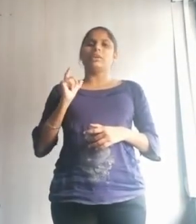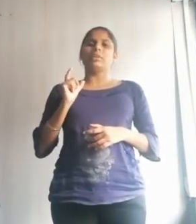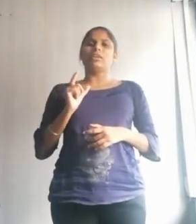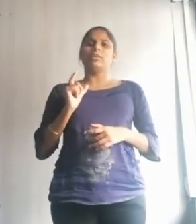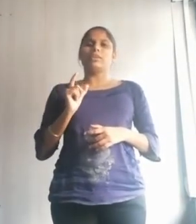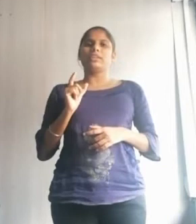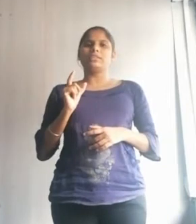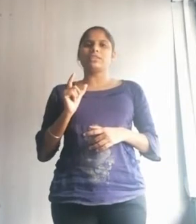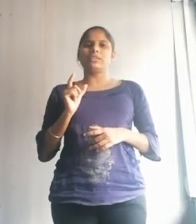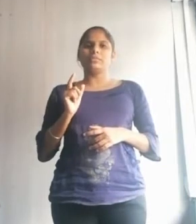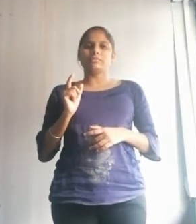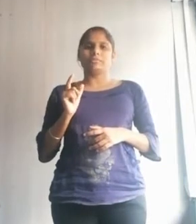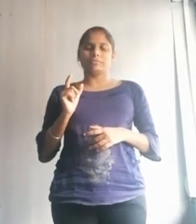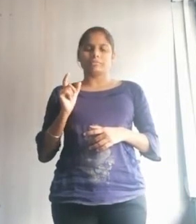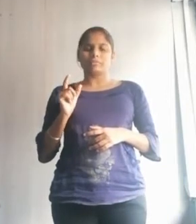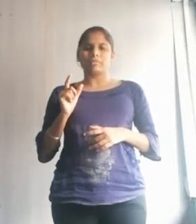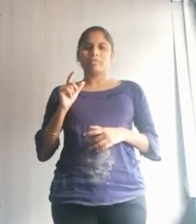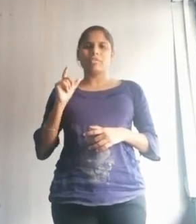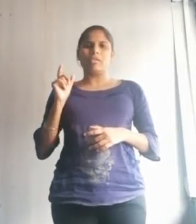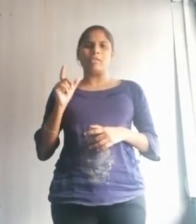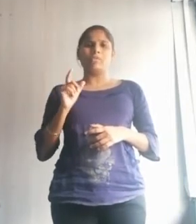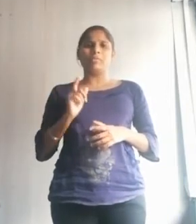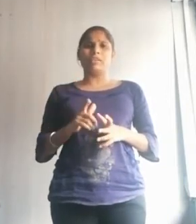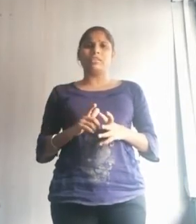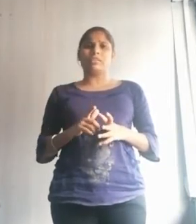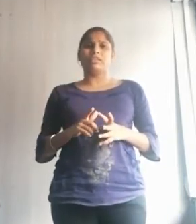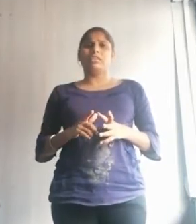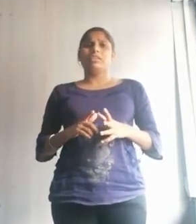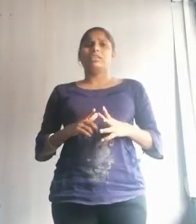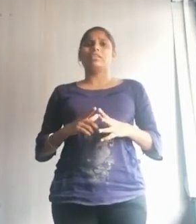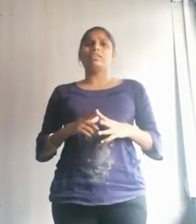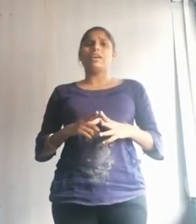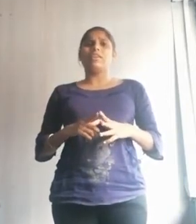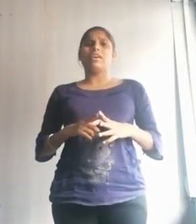particular location of the method. The Java 8